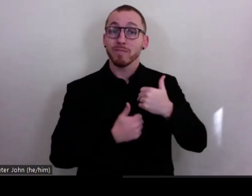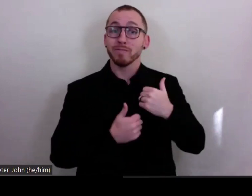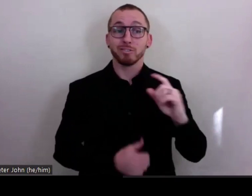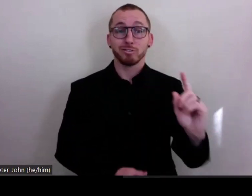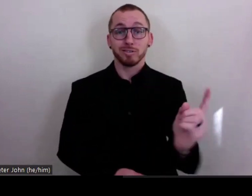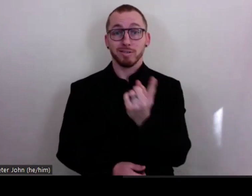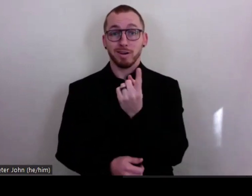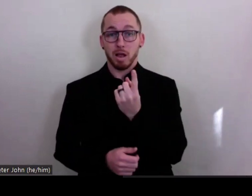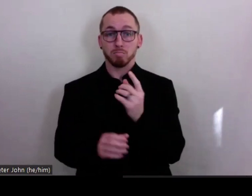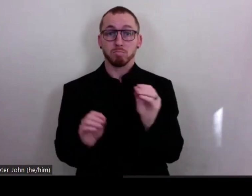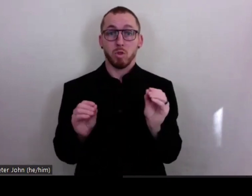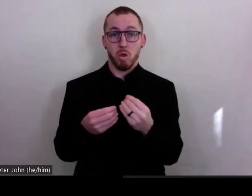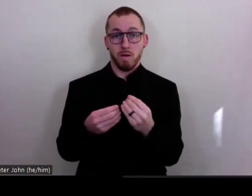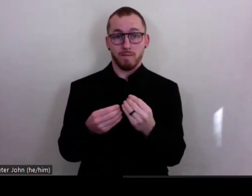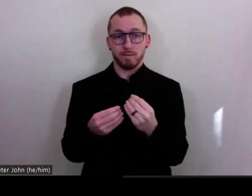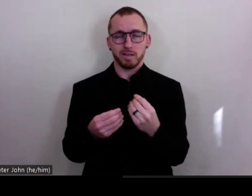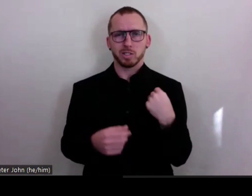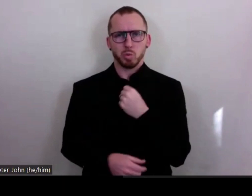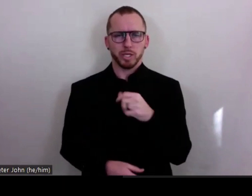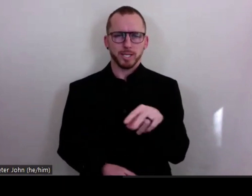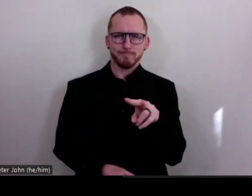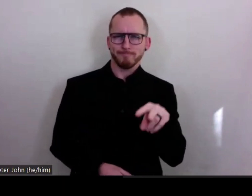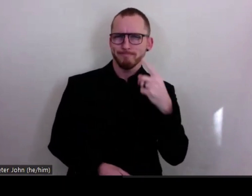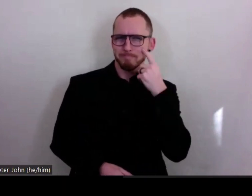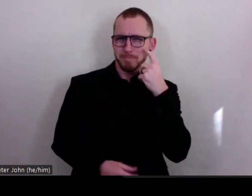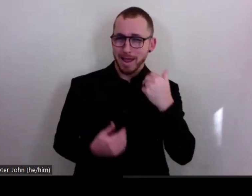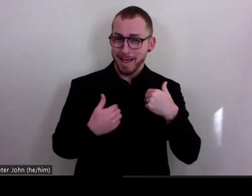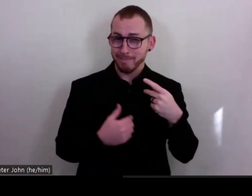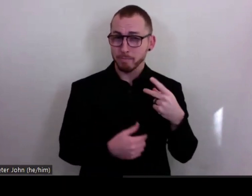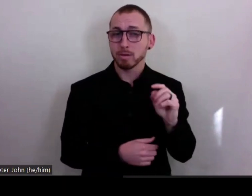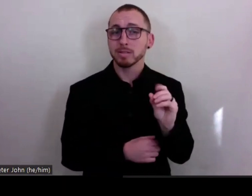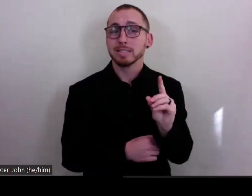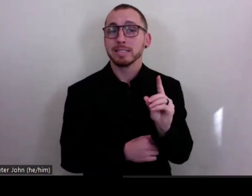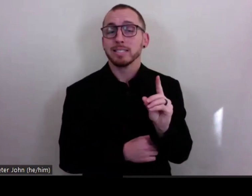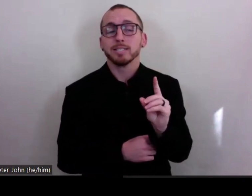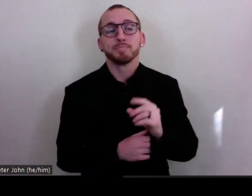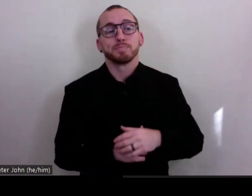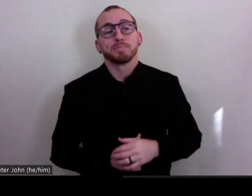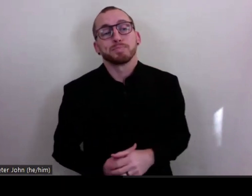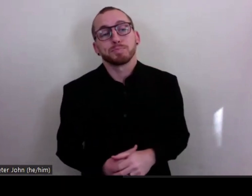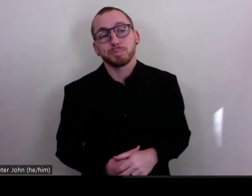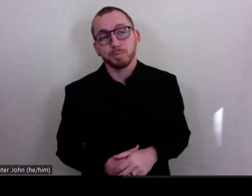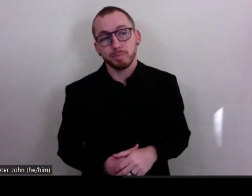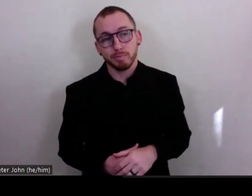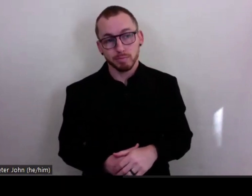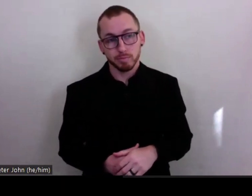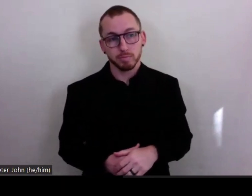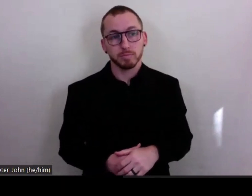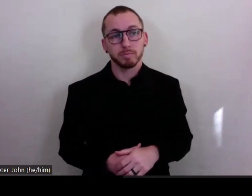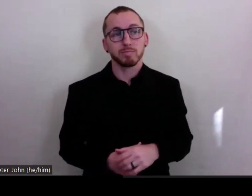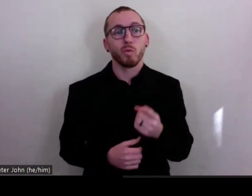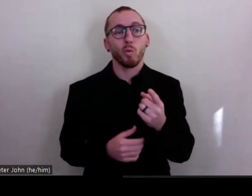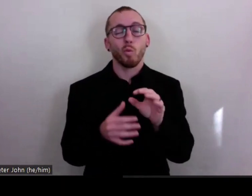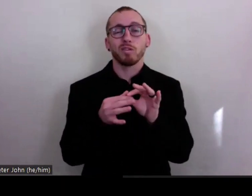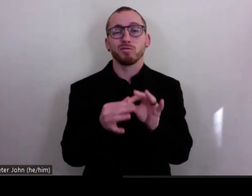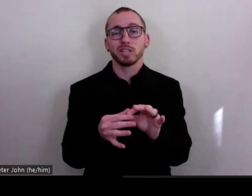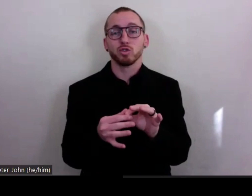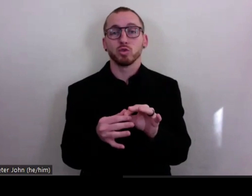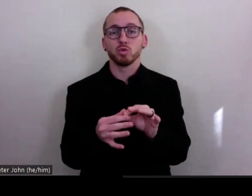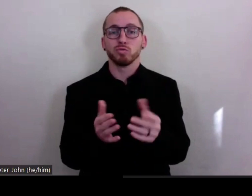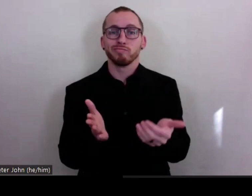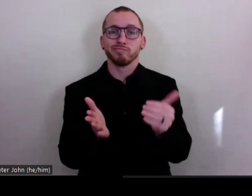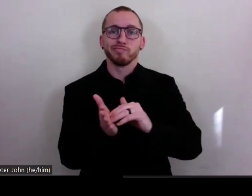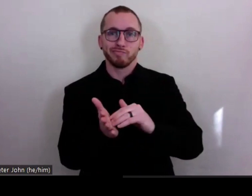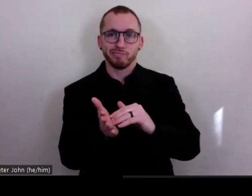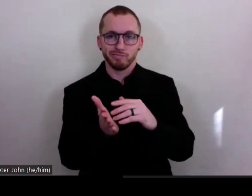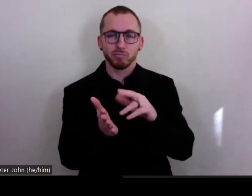suffering from PTSD. And one is in the area of re-experiencing. So that's going to be recurrent